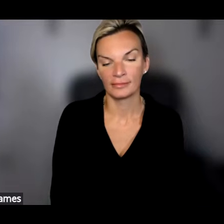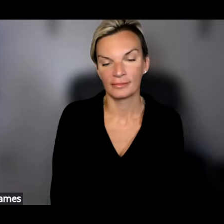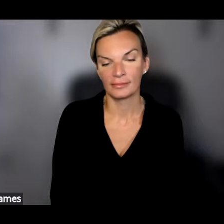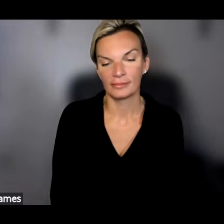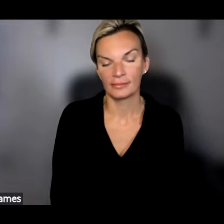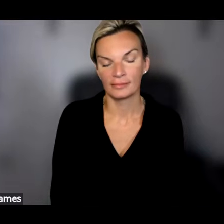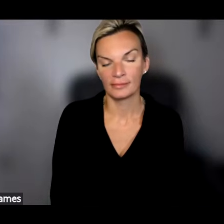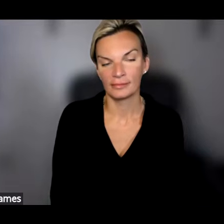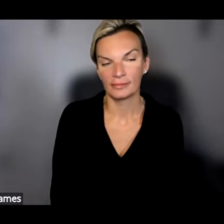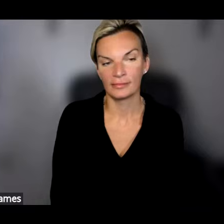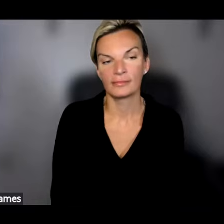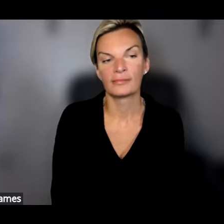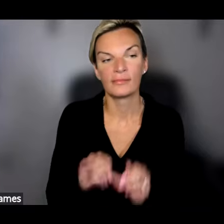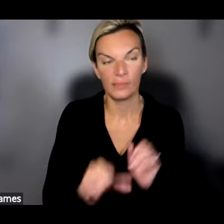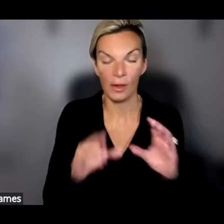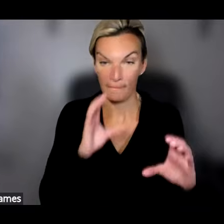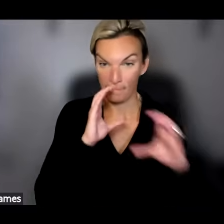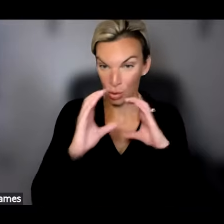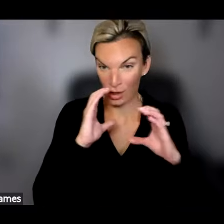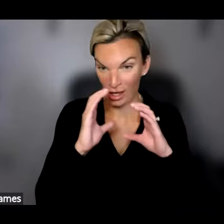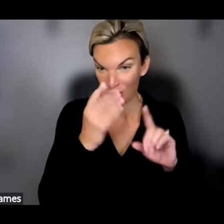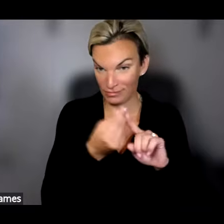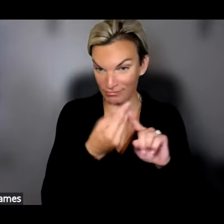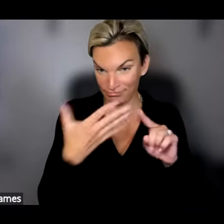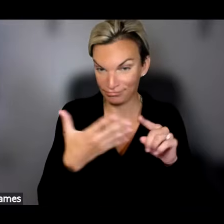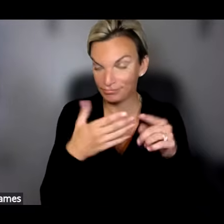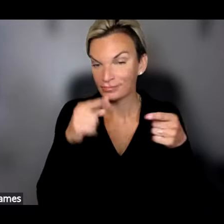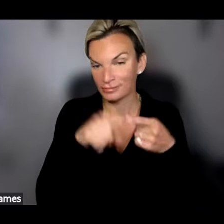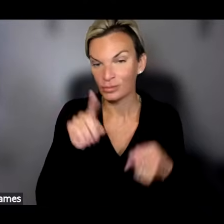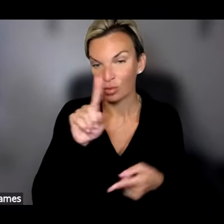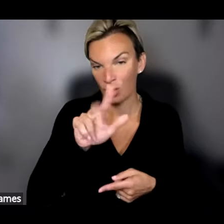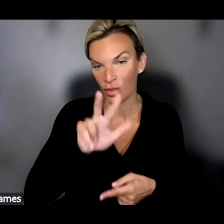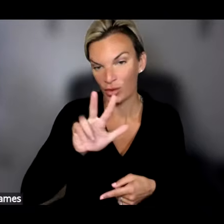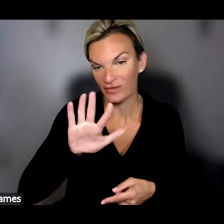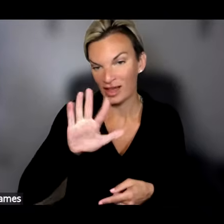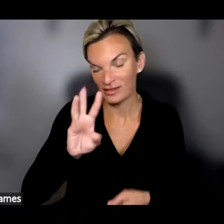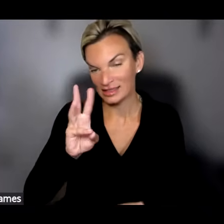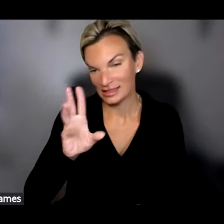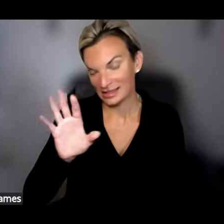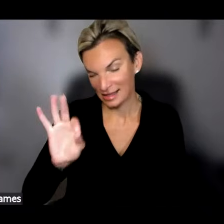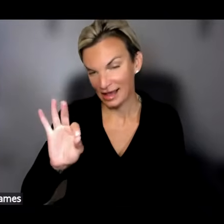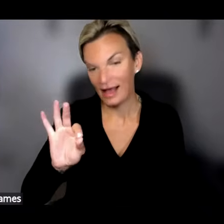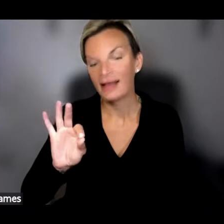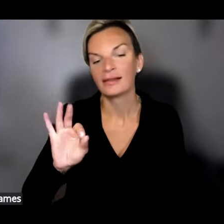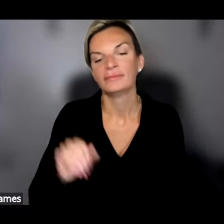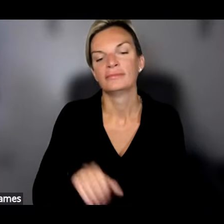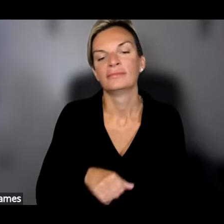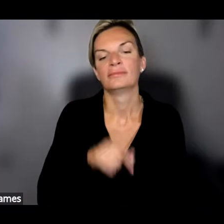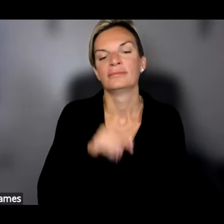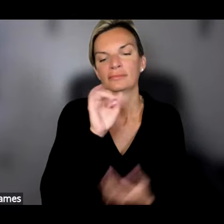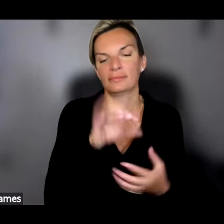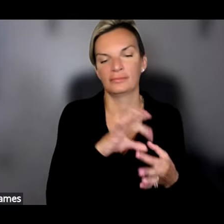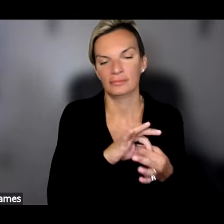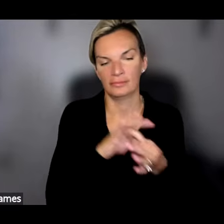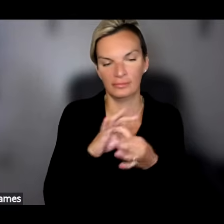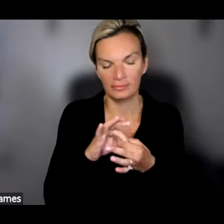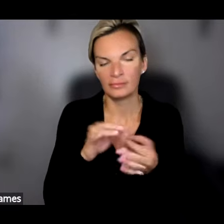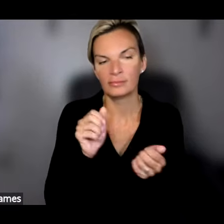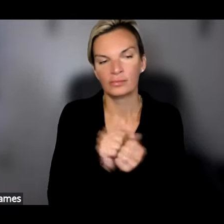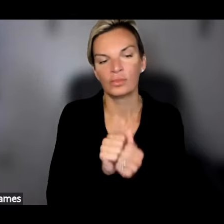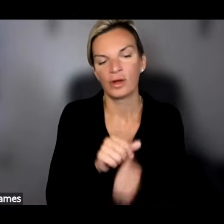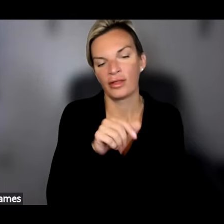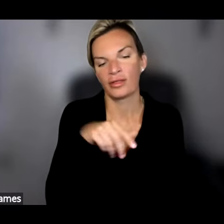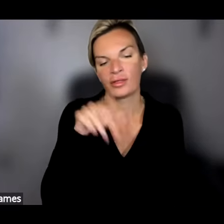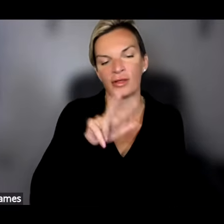The communications bullet corresponds to sections 1, 3, 5, 6, and 9 of the Act, each which precedes new sections 30A